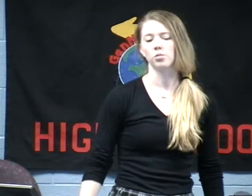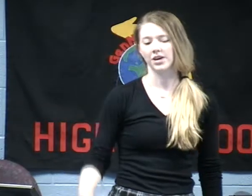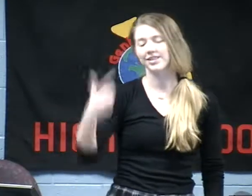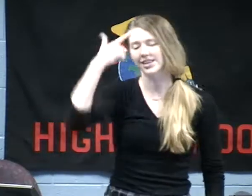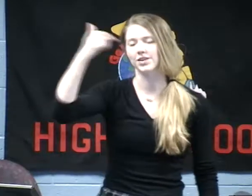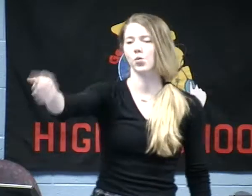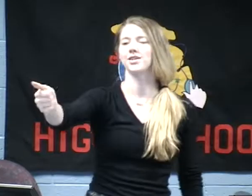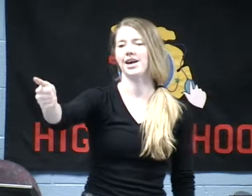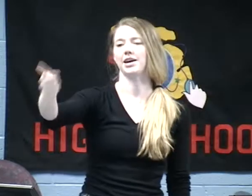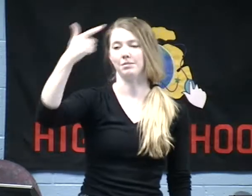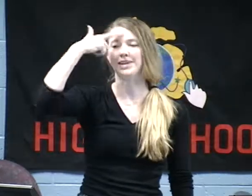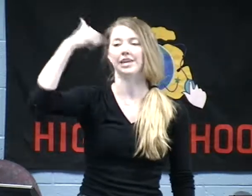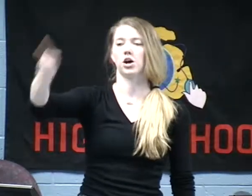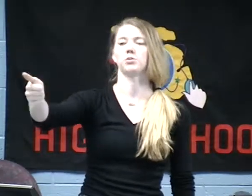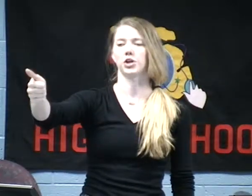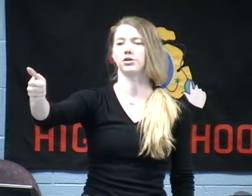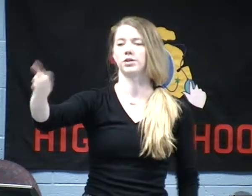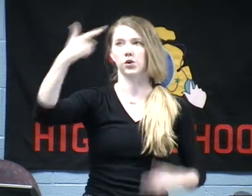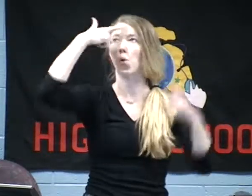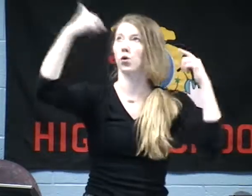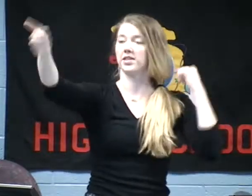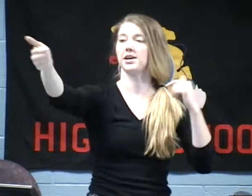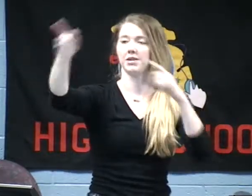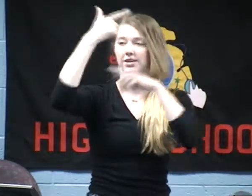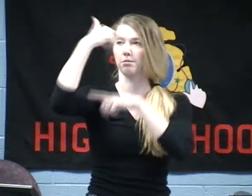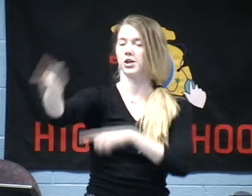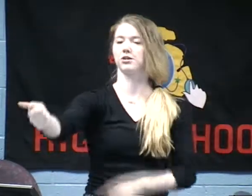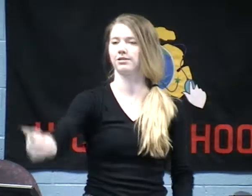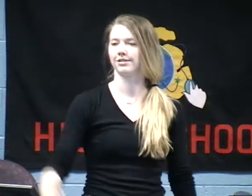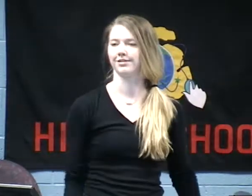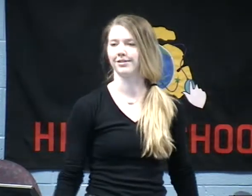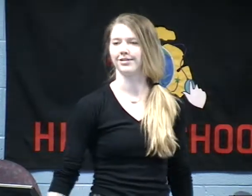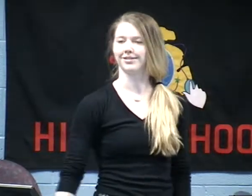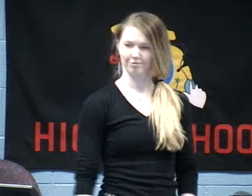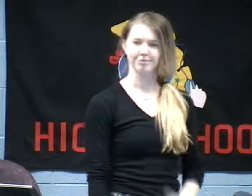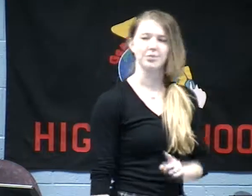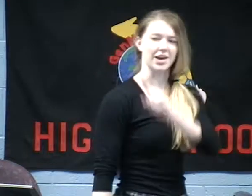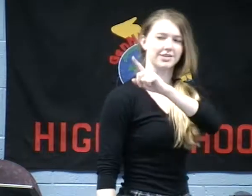because this is one sign meaning up to you. This whole thing means up to you. But yes.